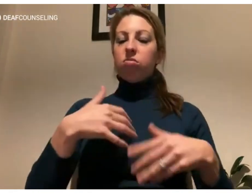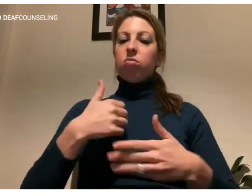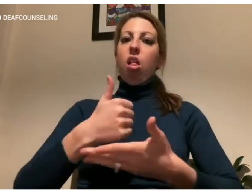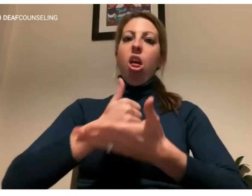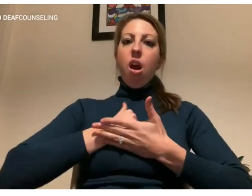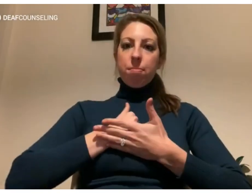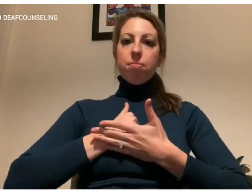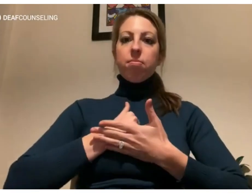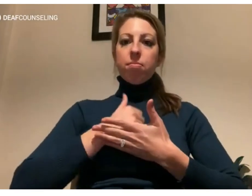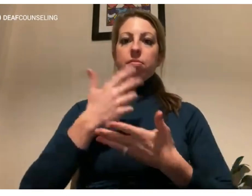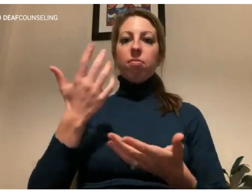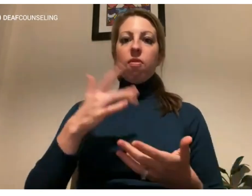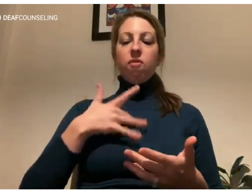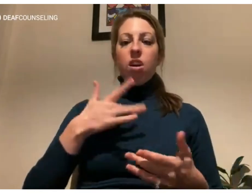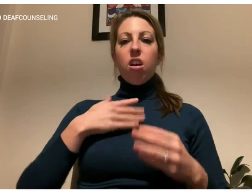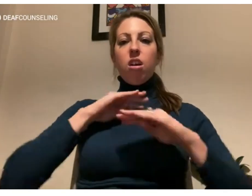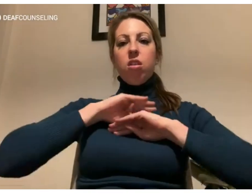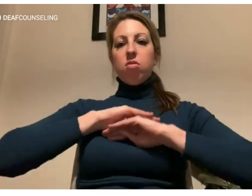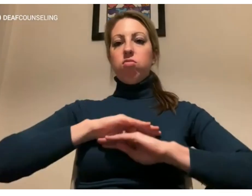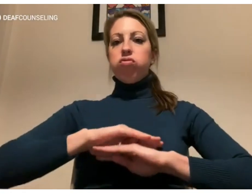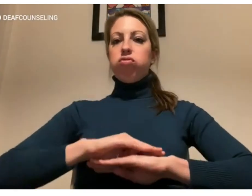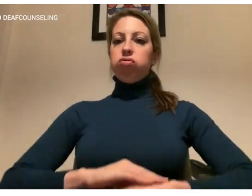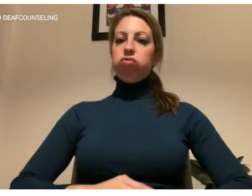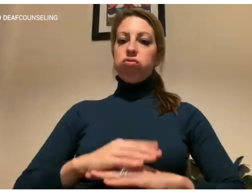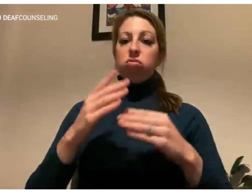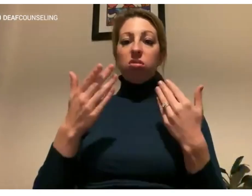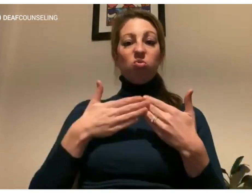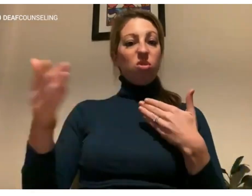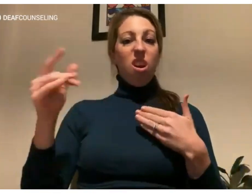That really makes a huge difference in how I'm feeling.